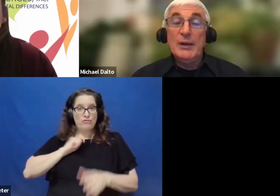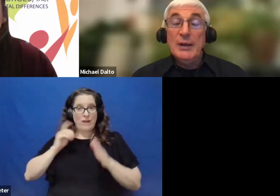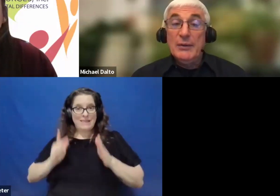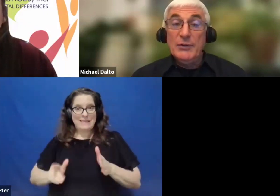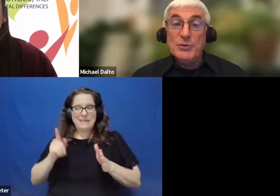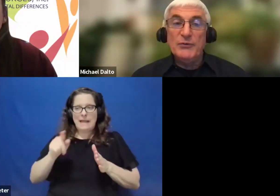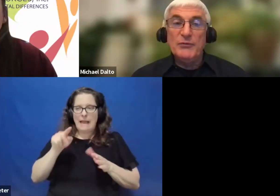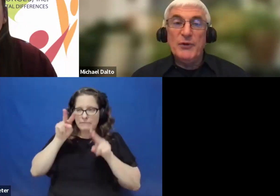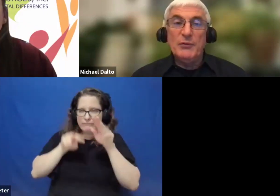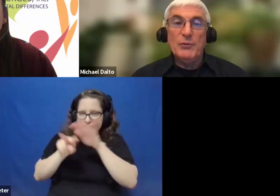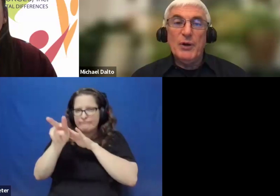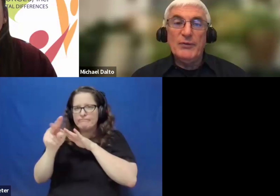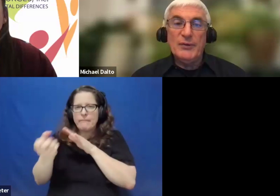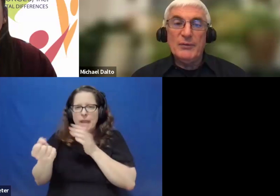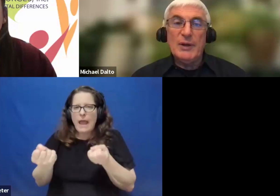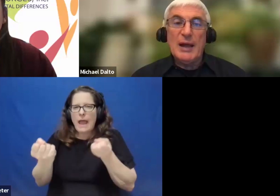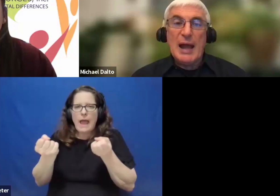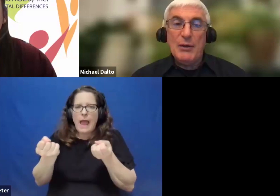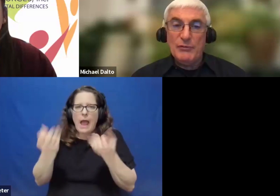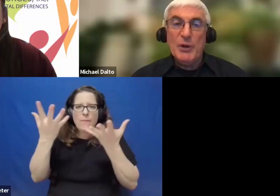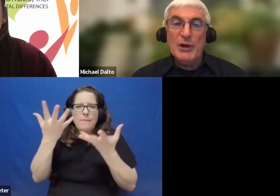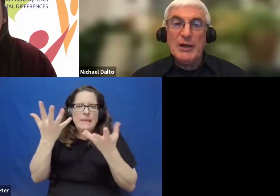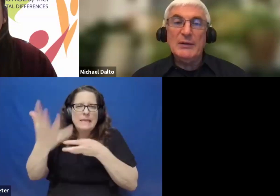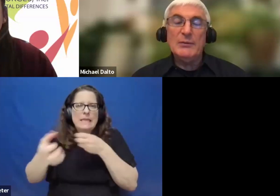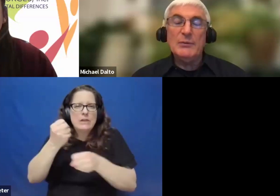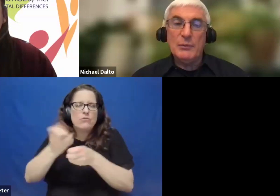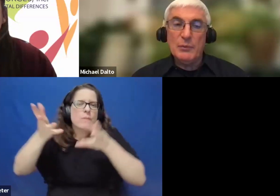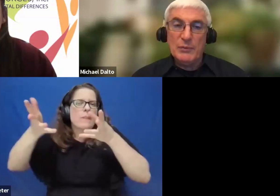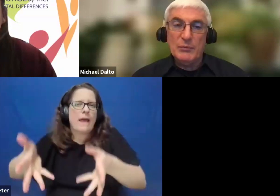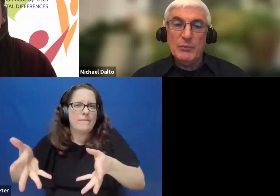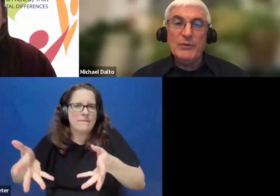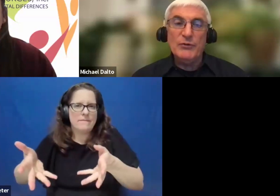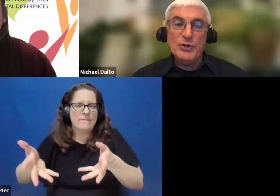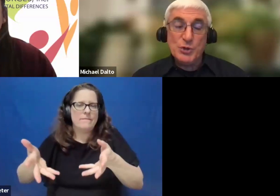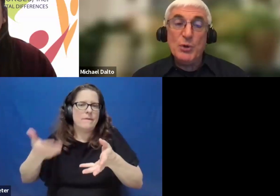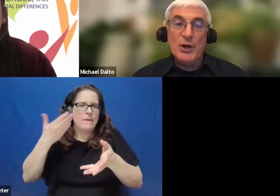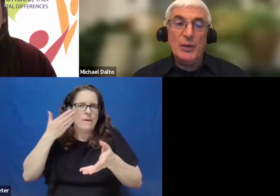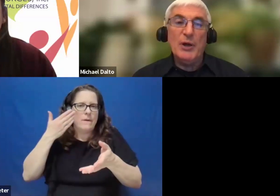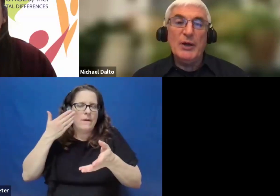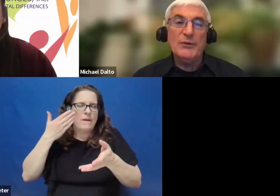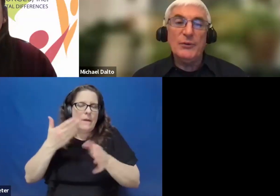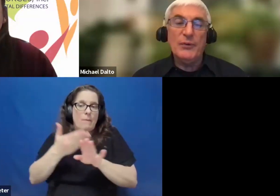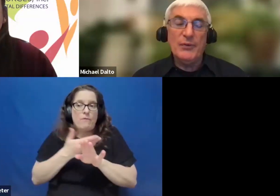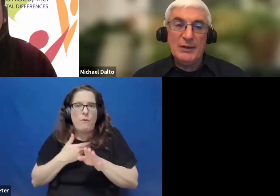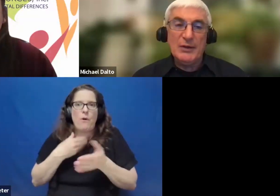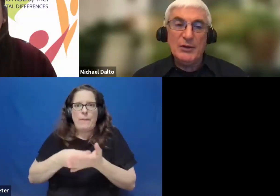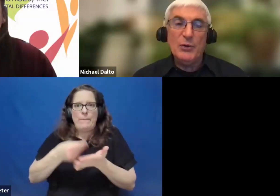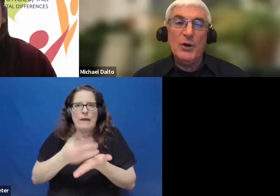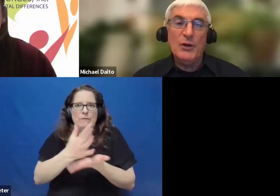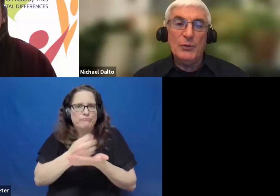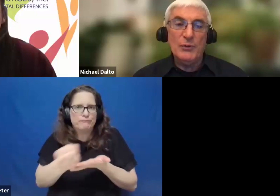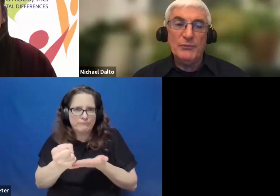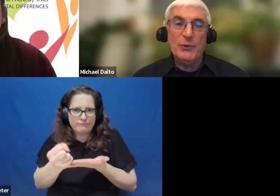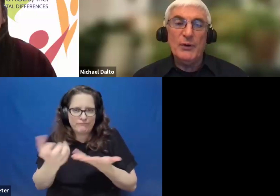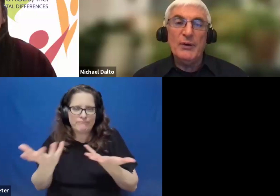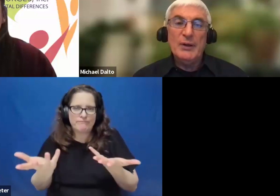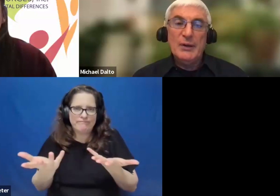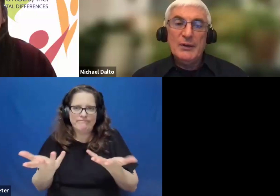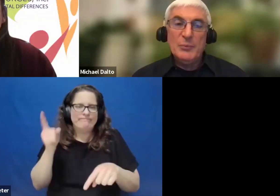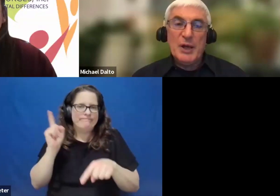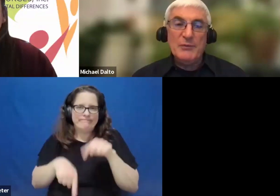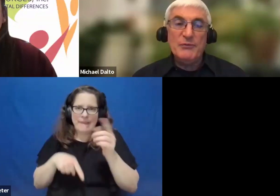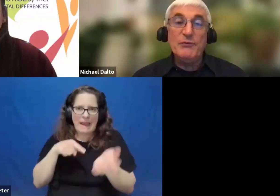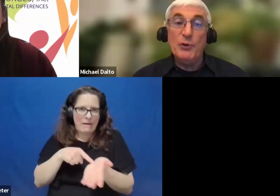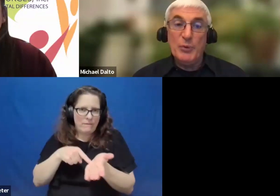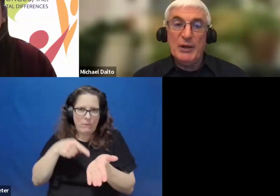before the trust fund runs out of money or runs short on money so that it can no longer afford